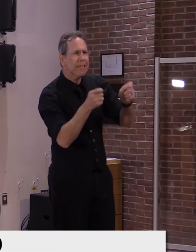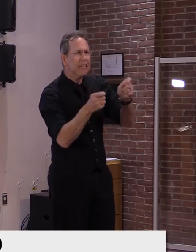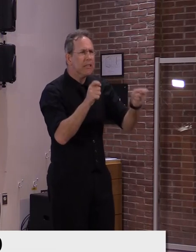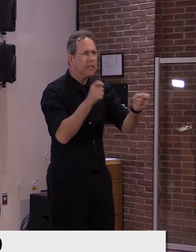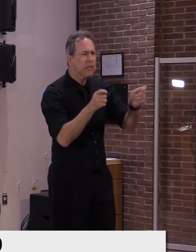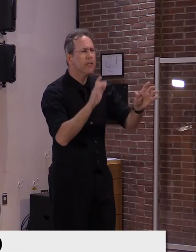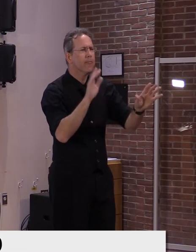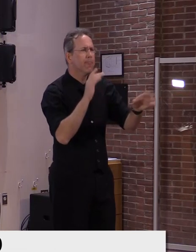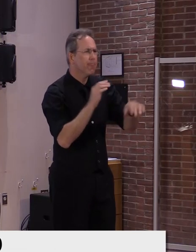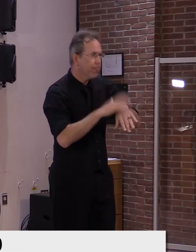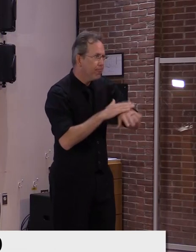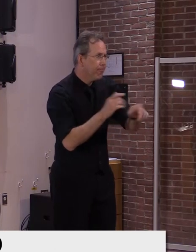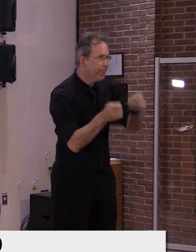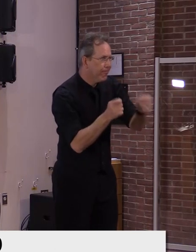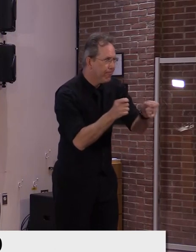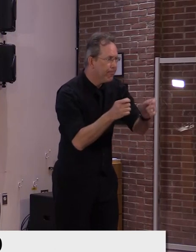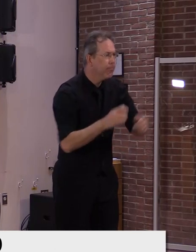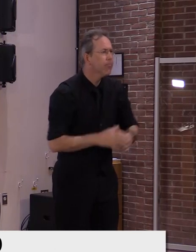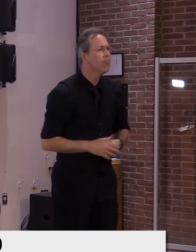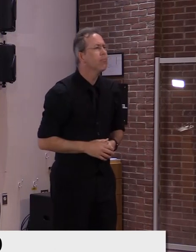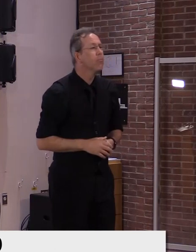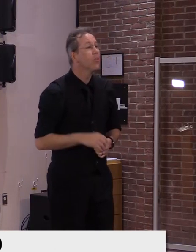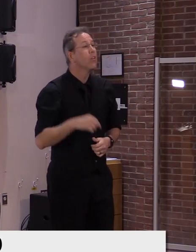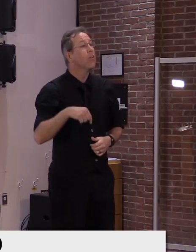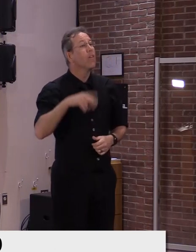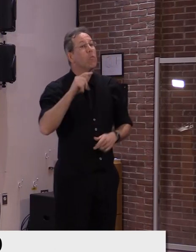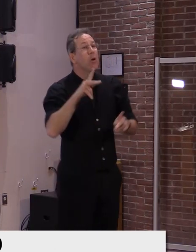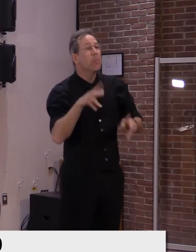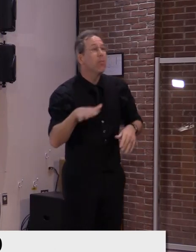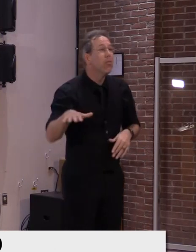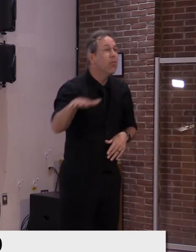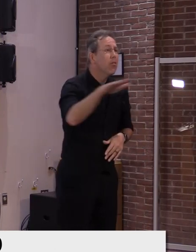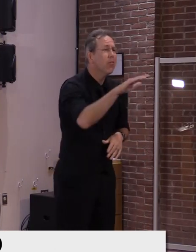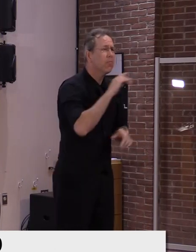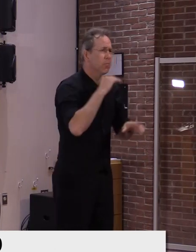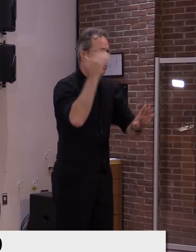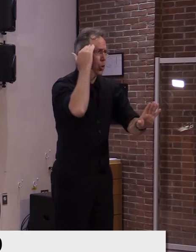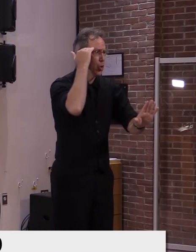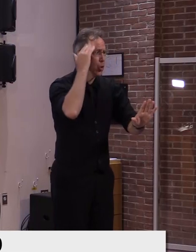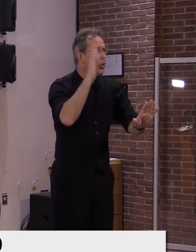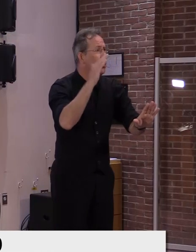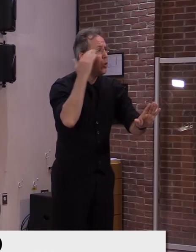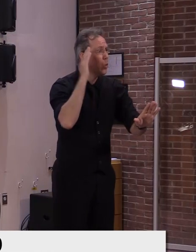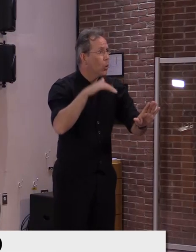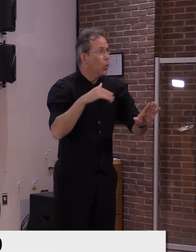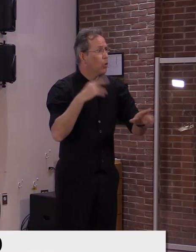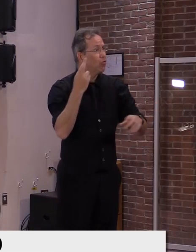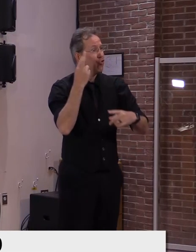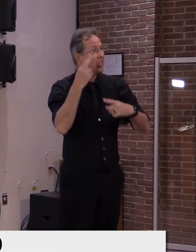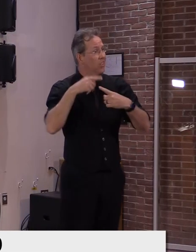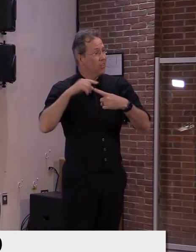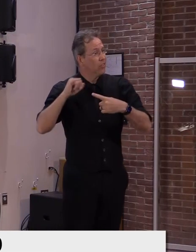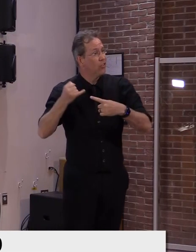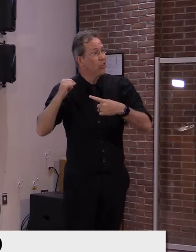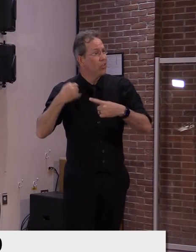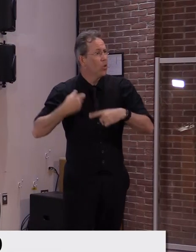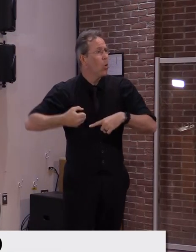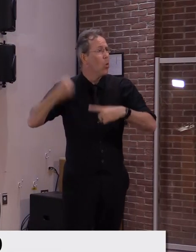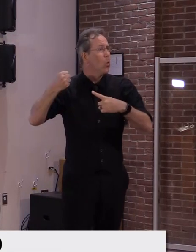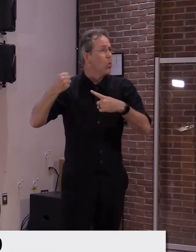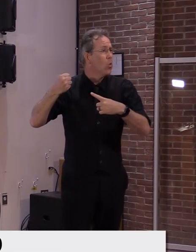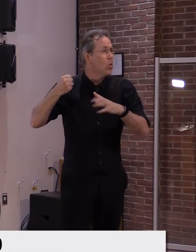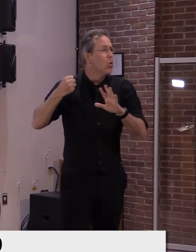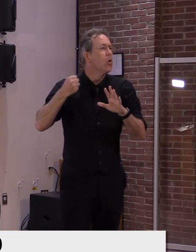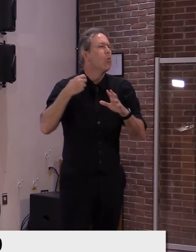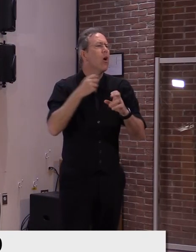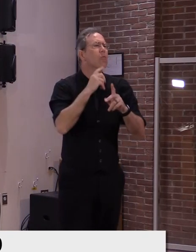know that this action, again, is taken, as the experts say, out of an abundance of caution, and so the